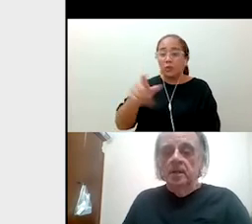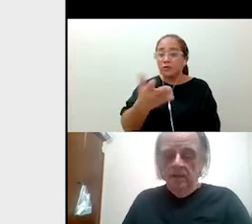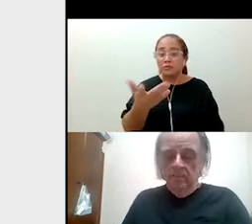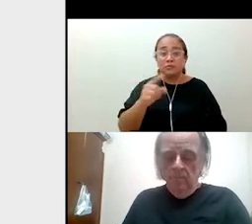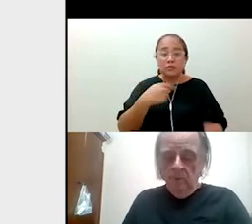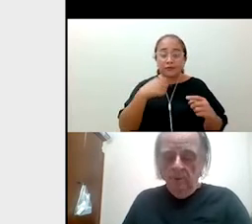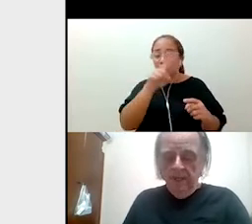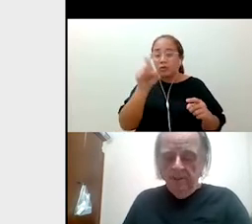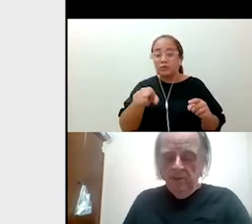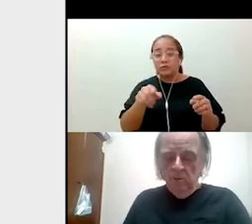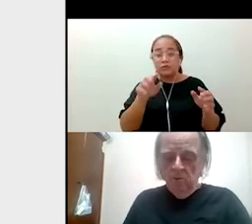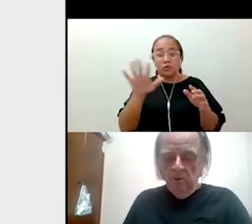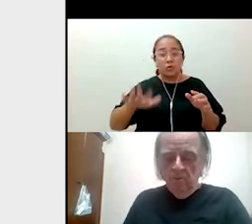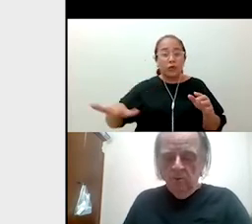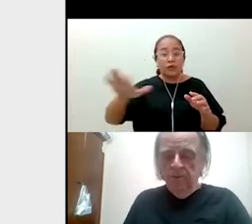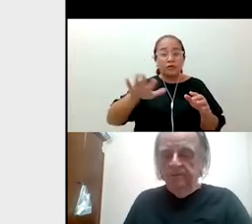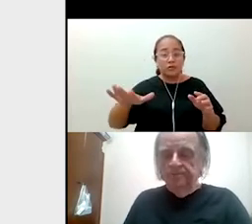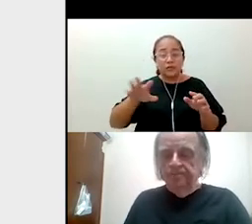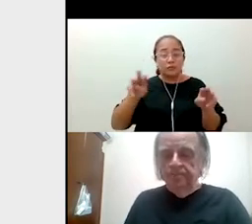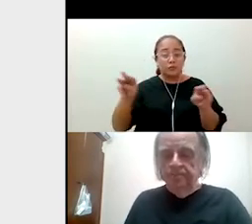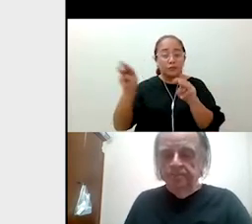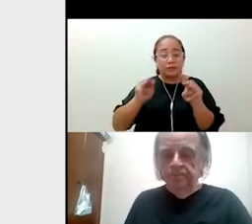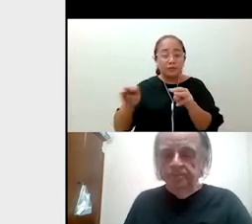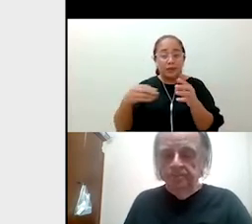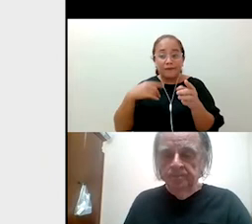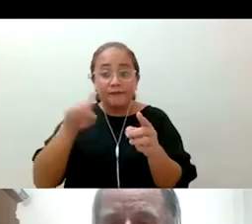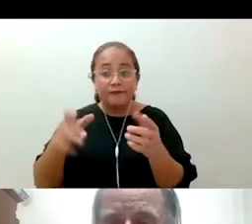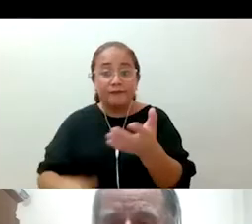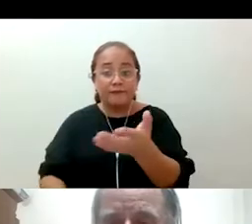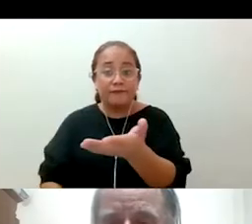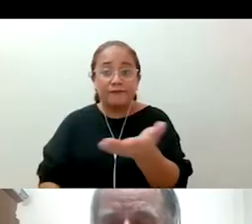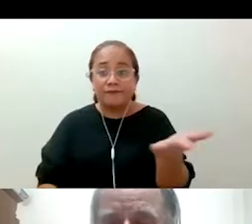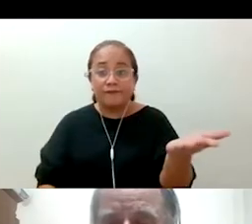on location or movement?